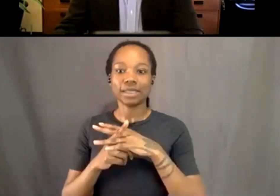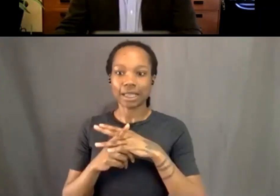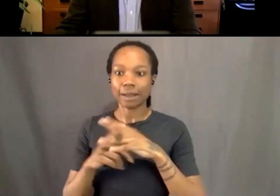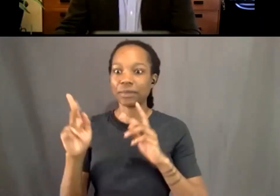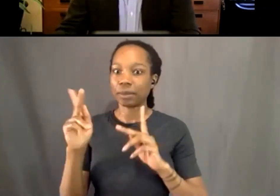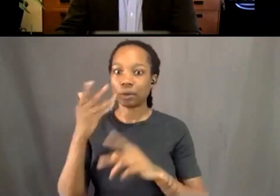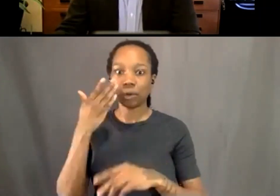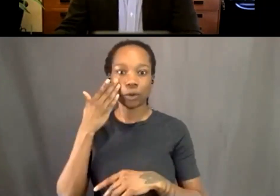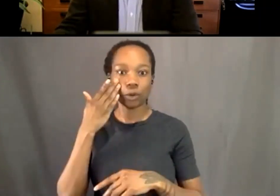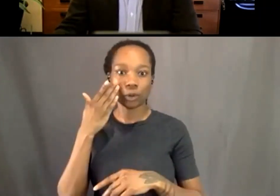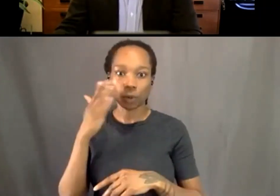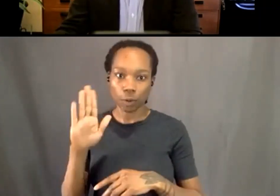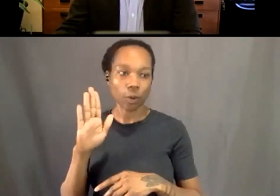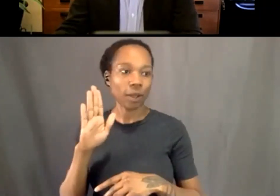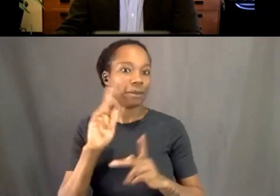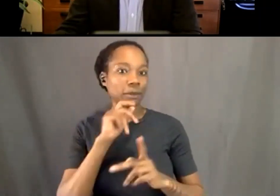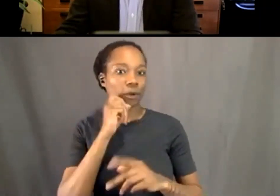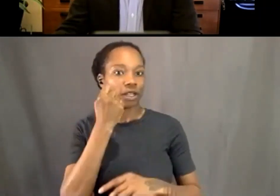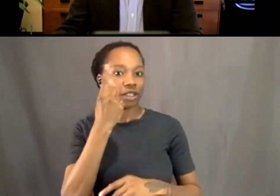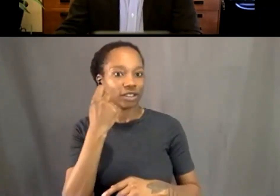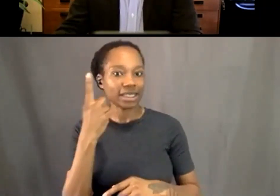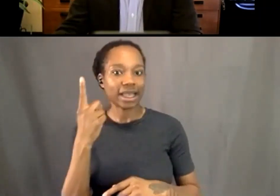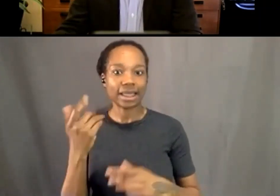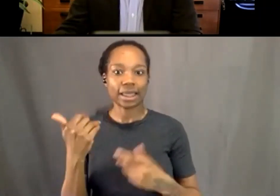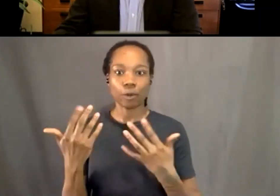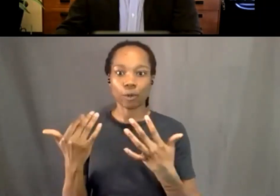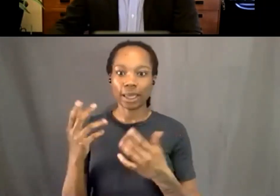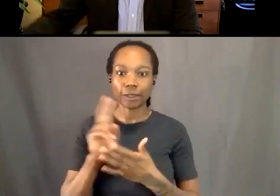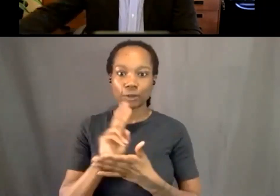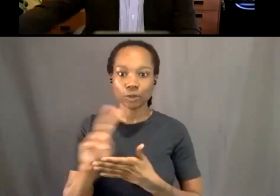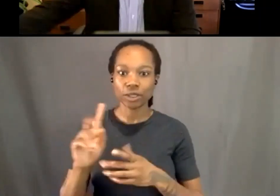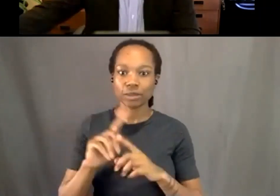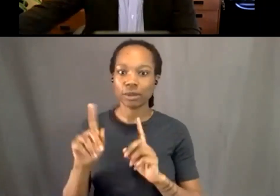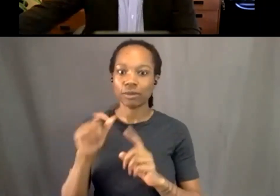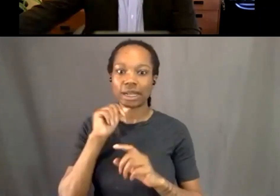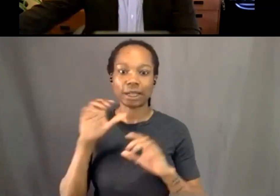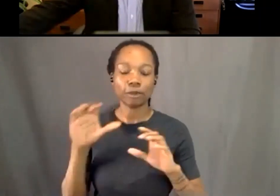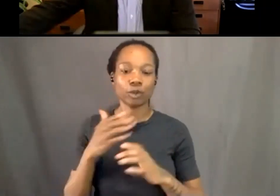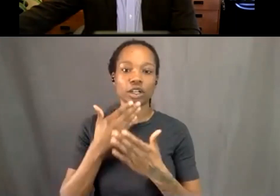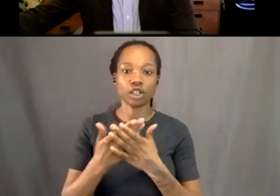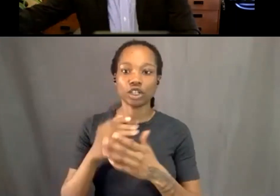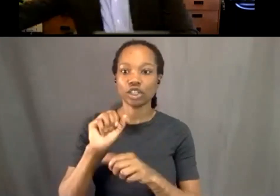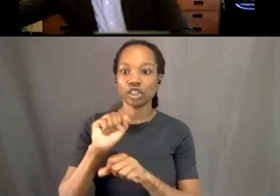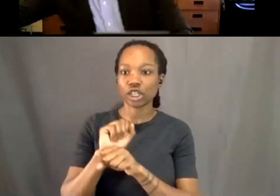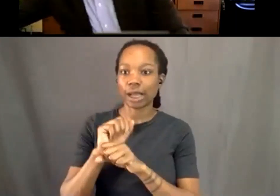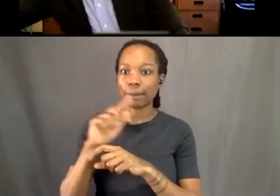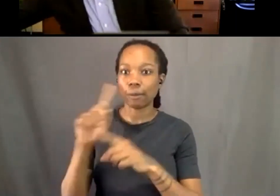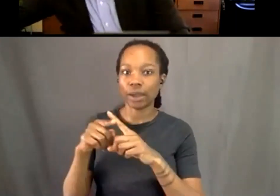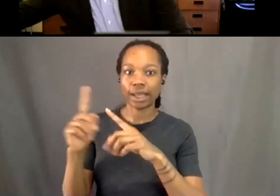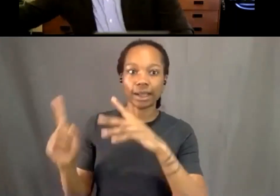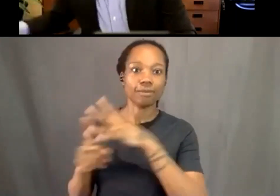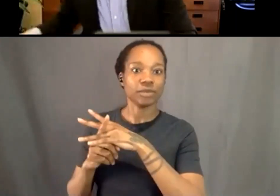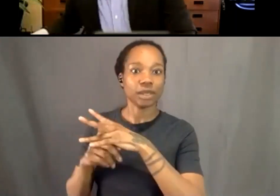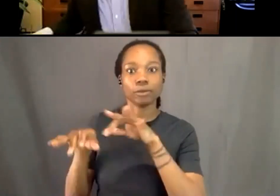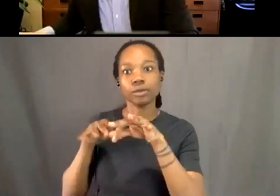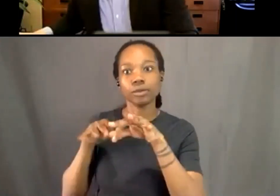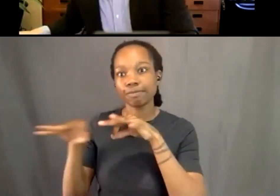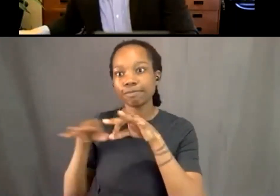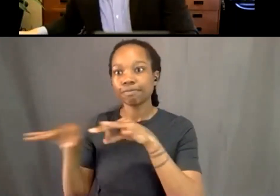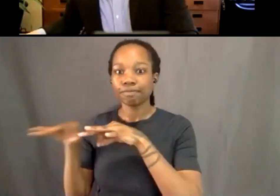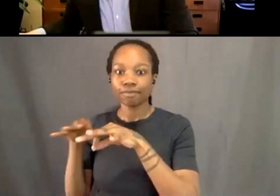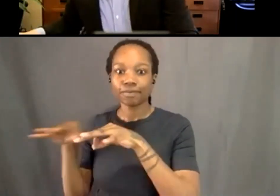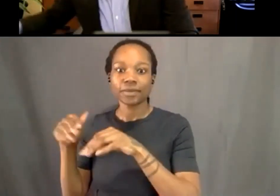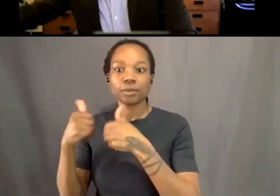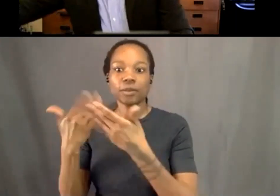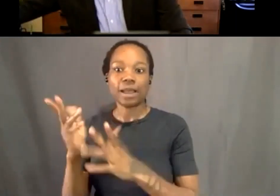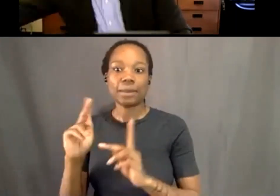you just need to wait for 2 weeks. But we're not doing a good job when these things come up of having these explained and giving people